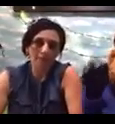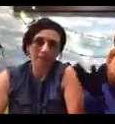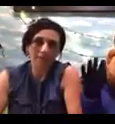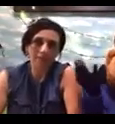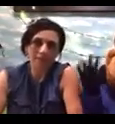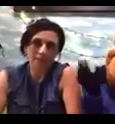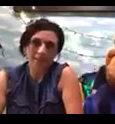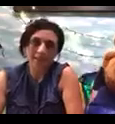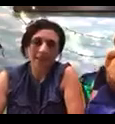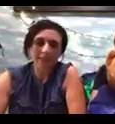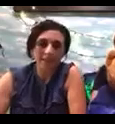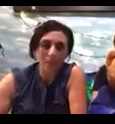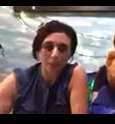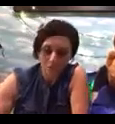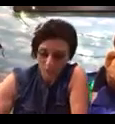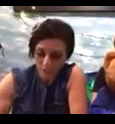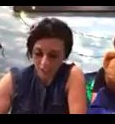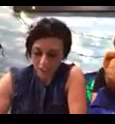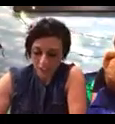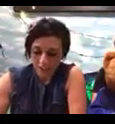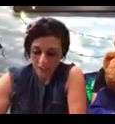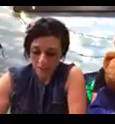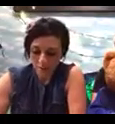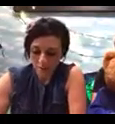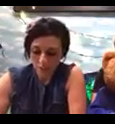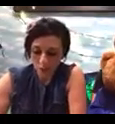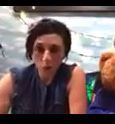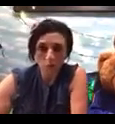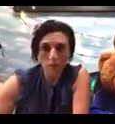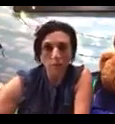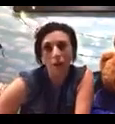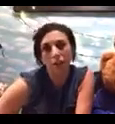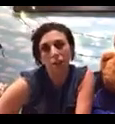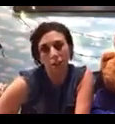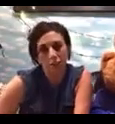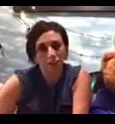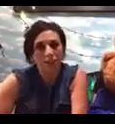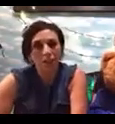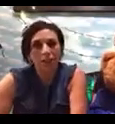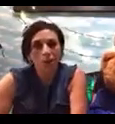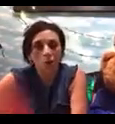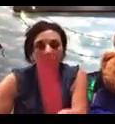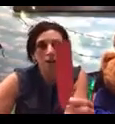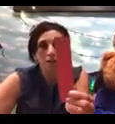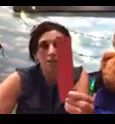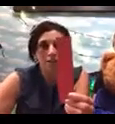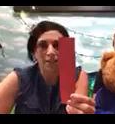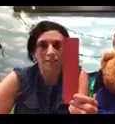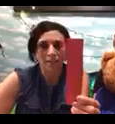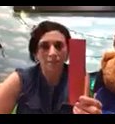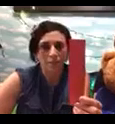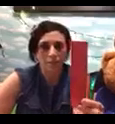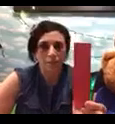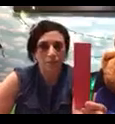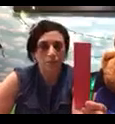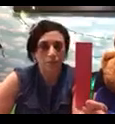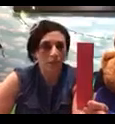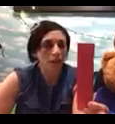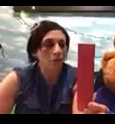guys! He's Lily's friend. And today we're gonna go over some colors. What color's this? It's red.